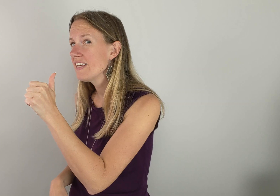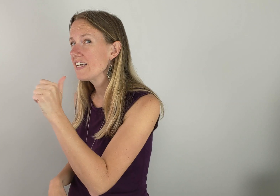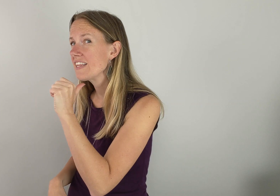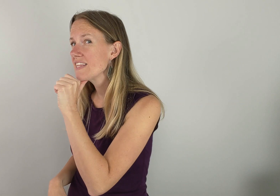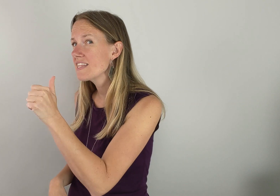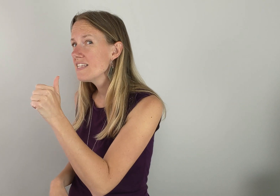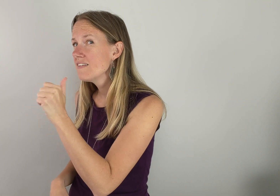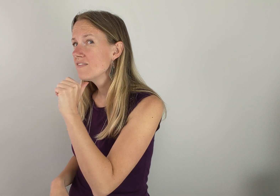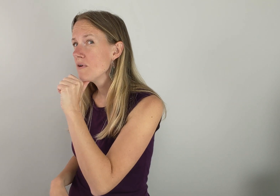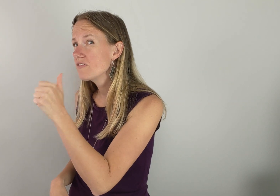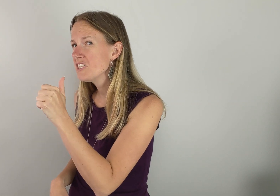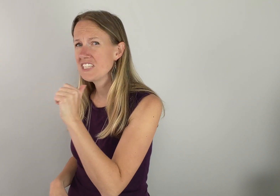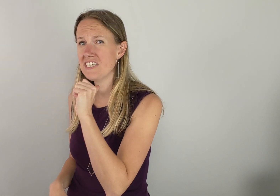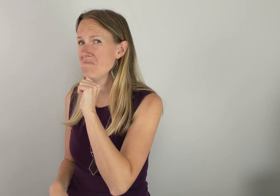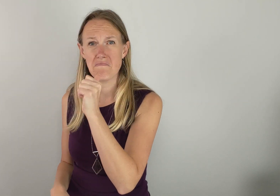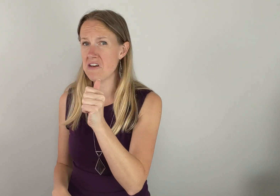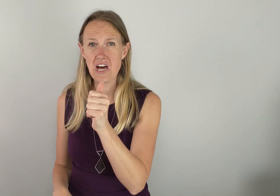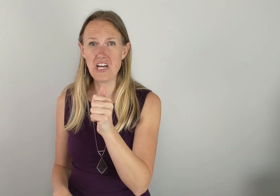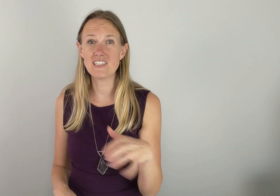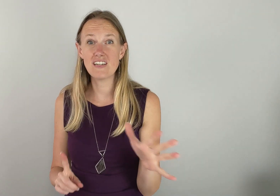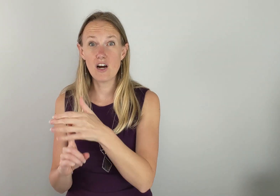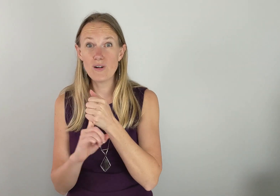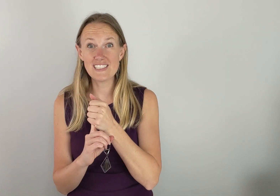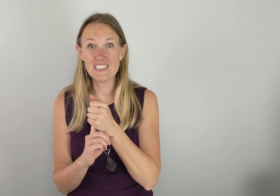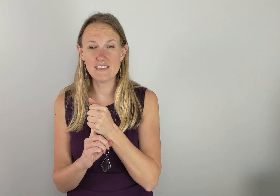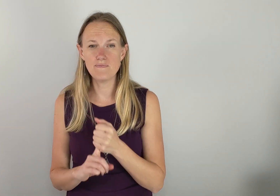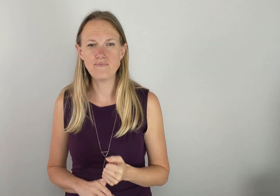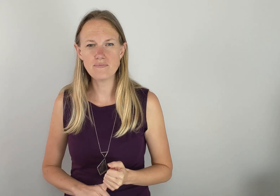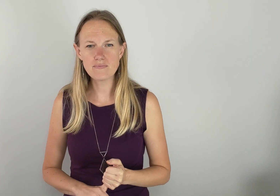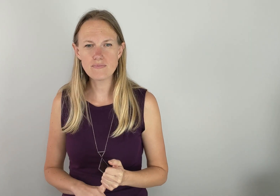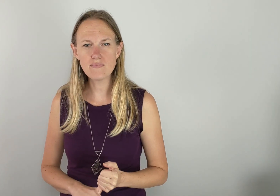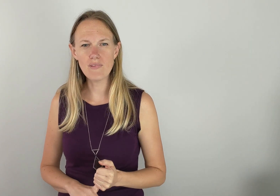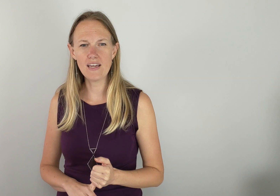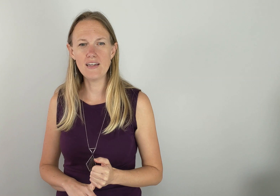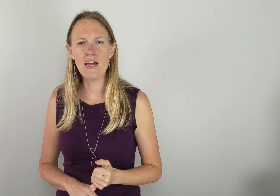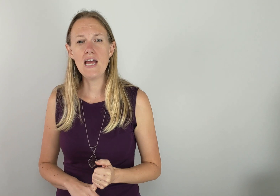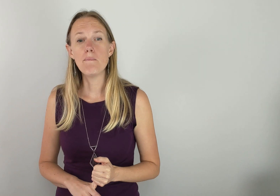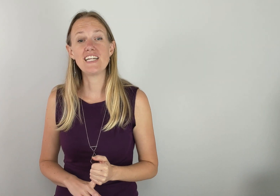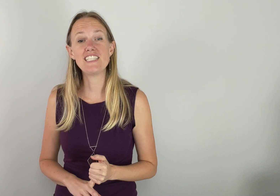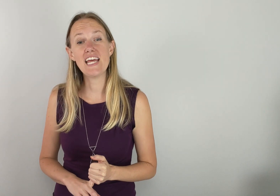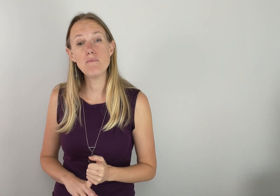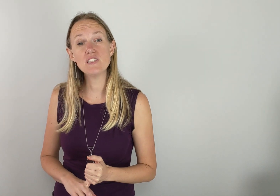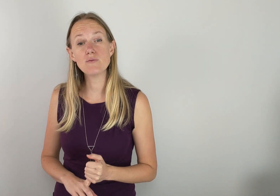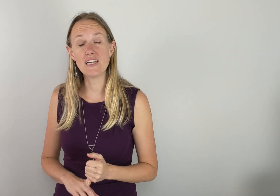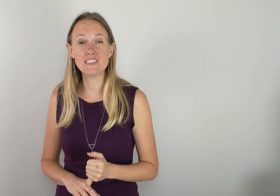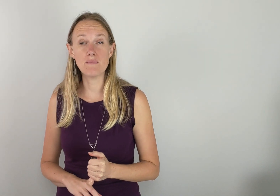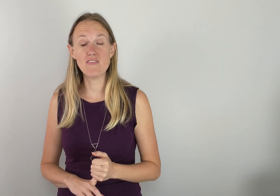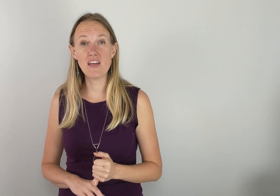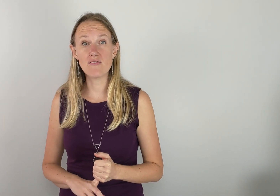like from out from your chin, not arrested. Okay. My shame was a ransom he